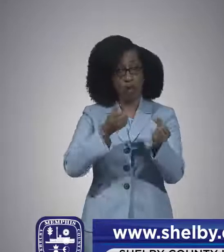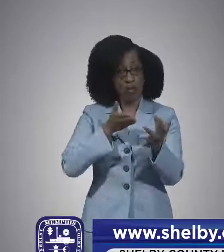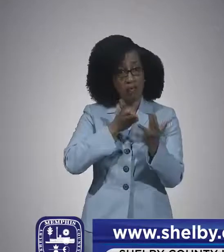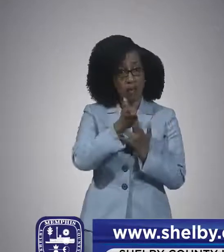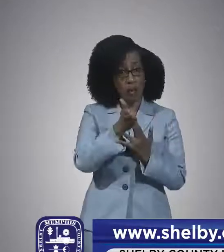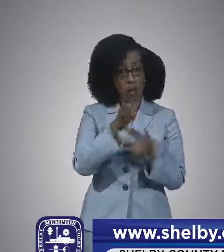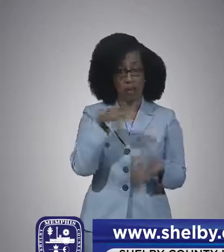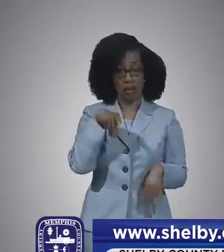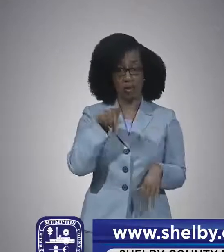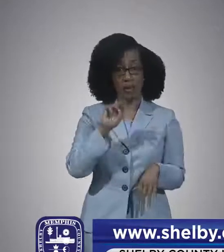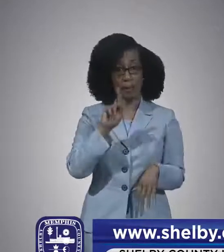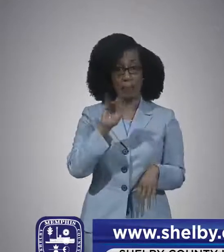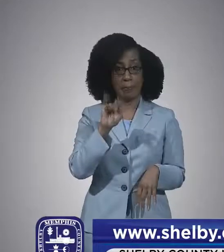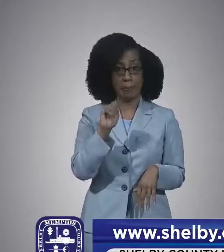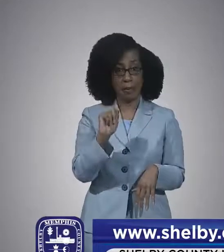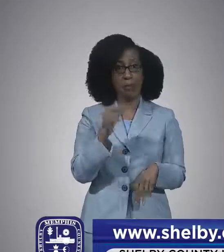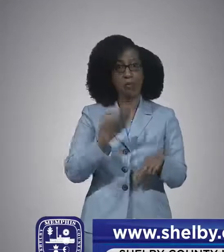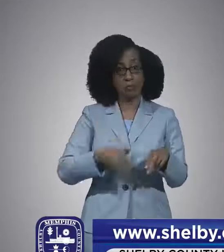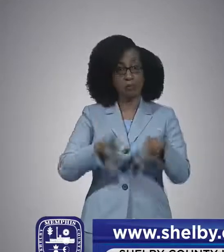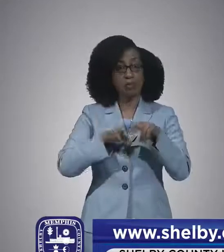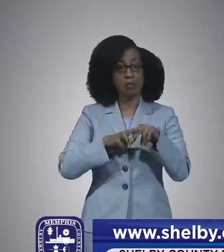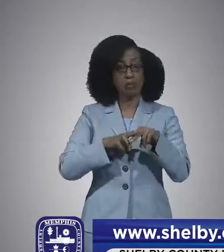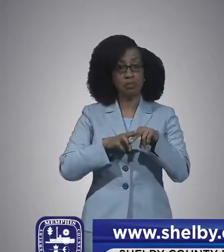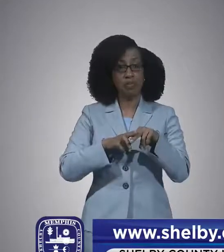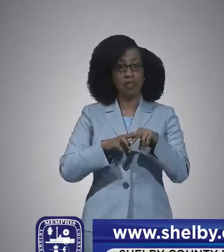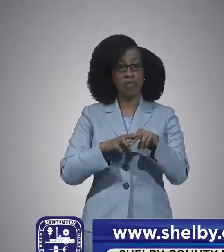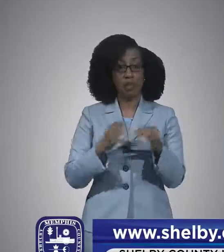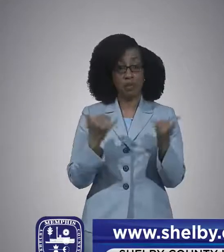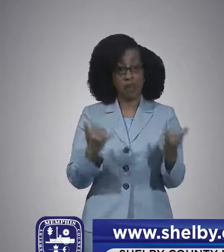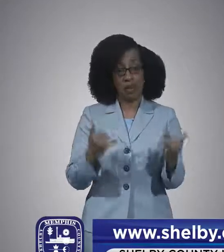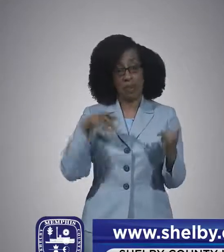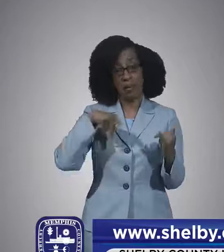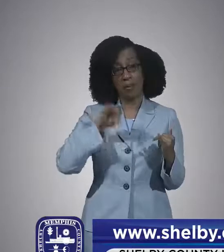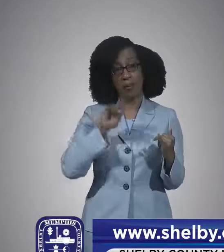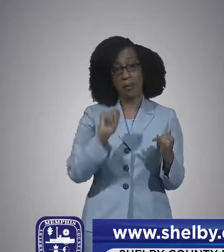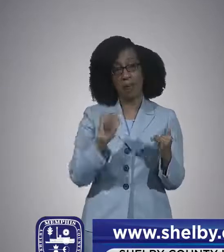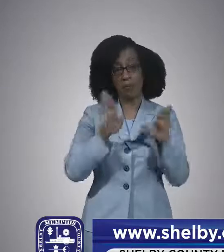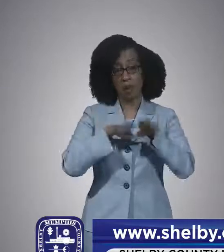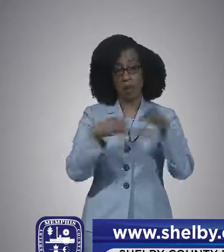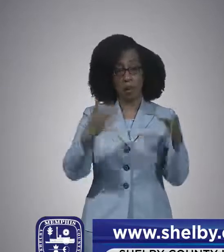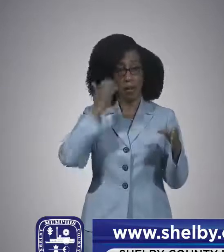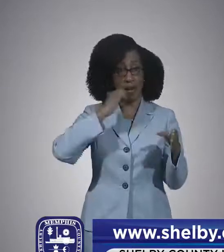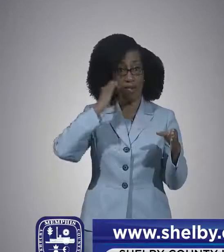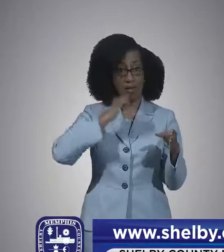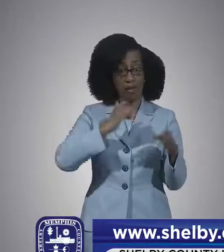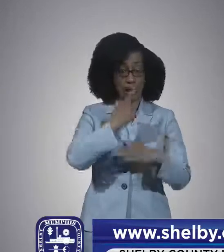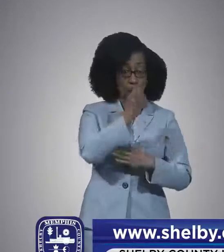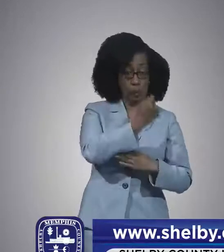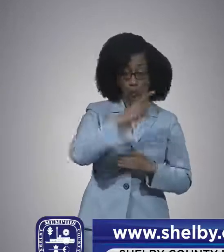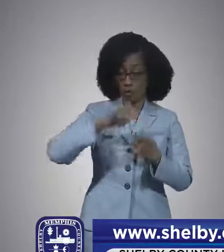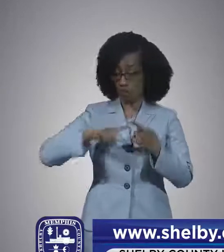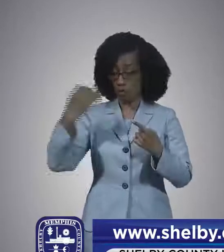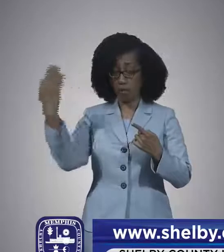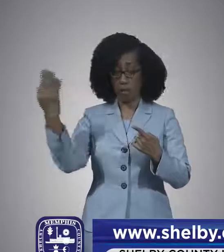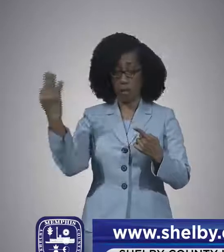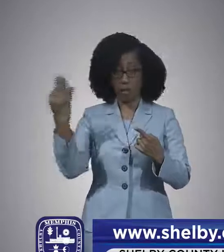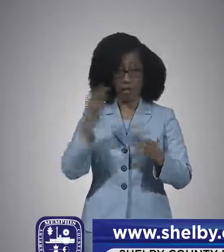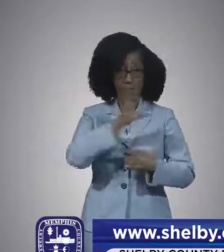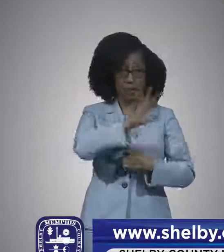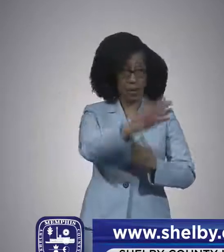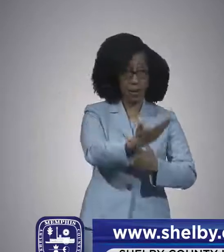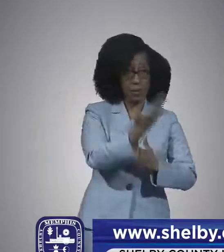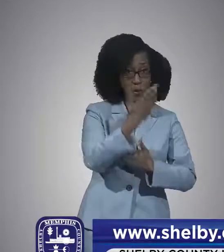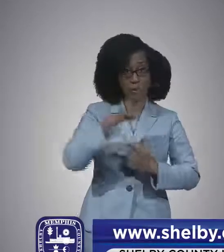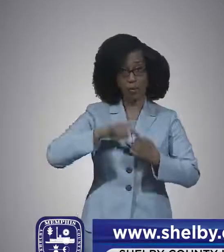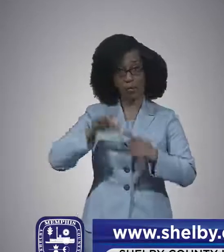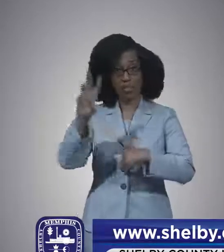in order to accommodate that increased flow. The Pipkin building is open every day from Tuesday to Friday from 9 a.m.